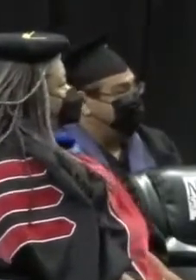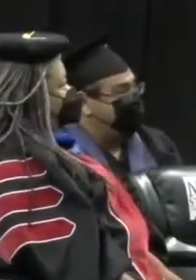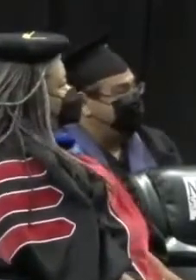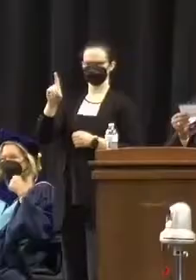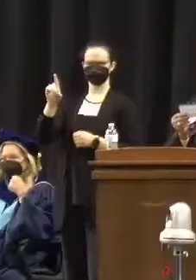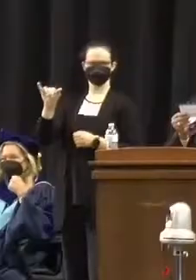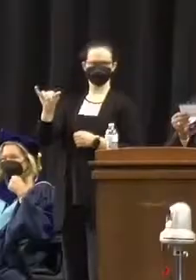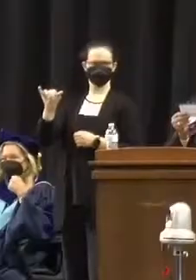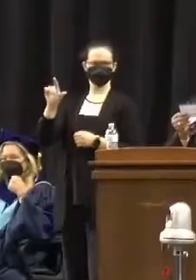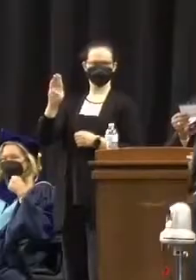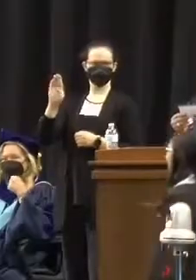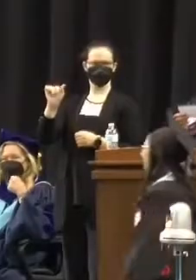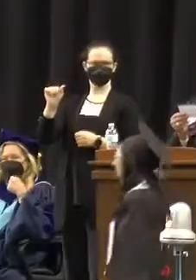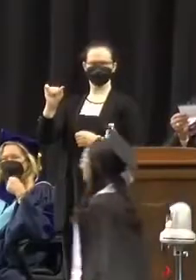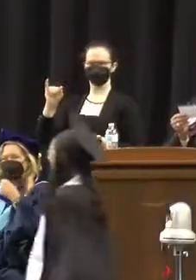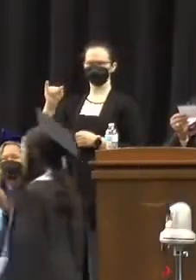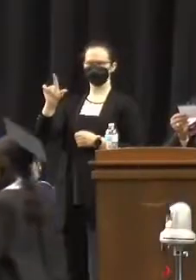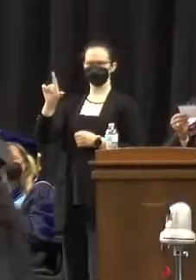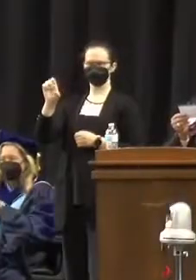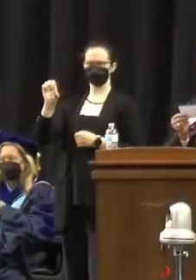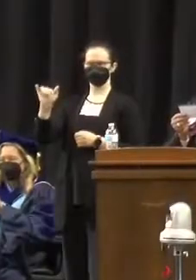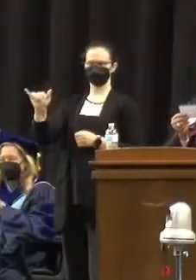Judy Lynn Bailey,